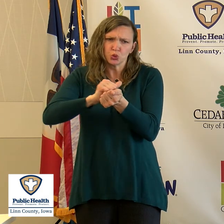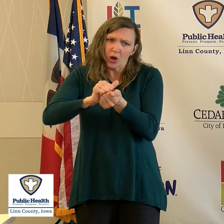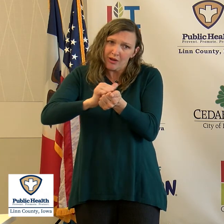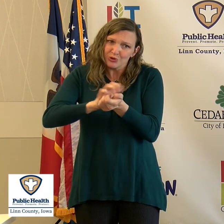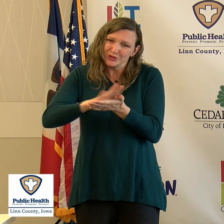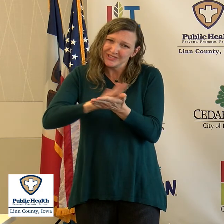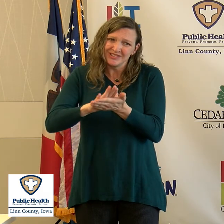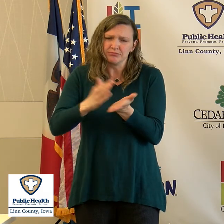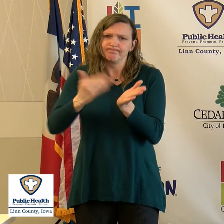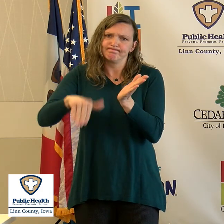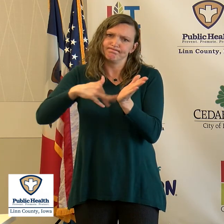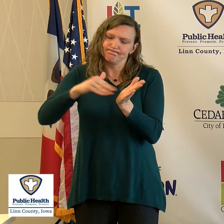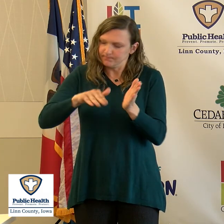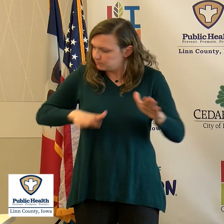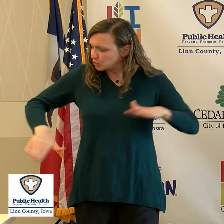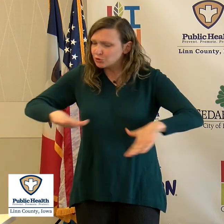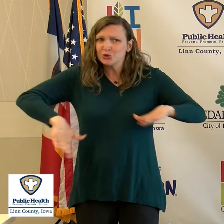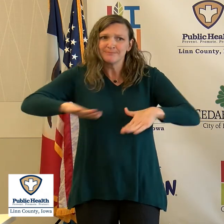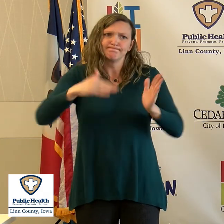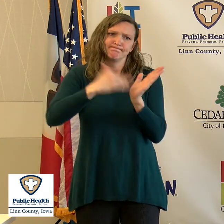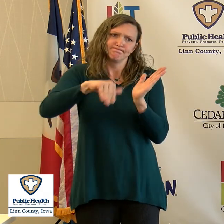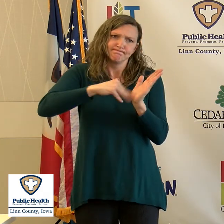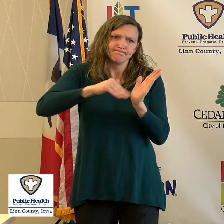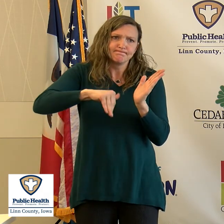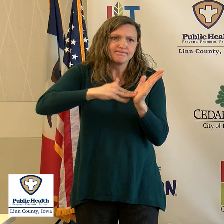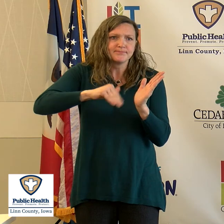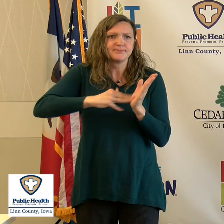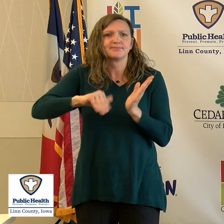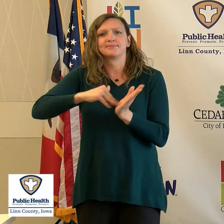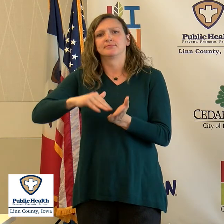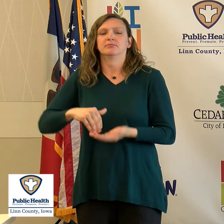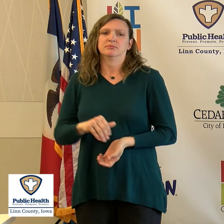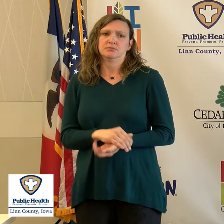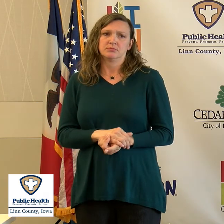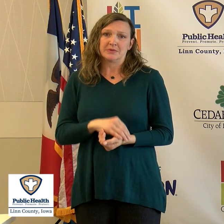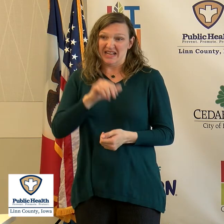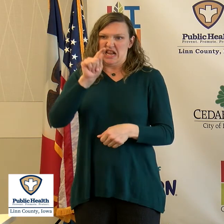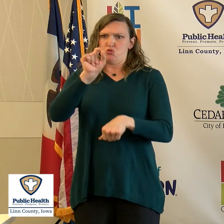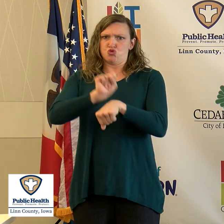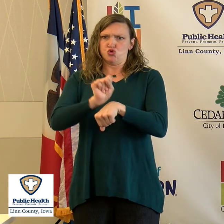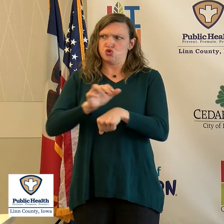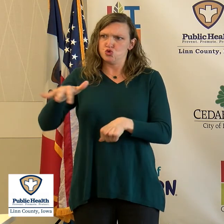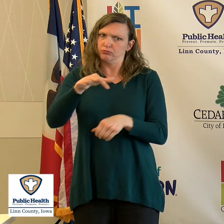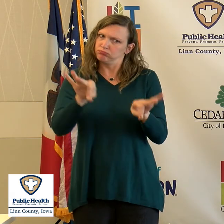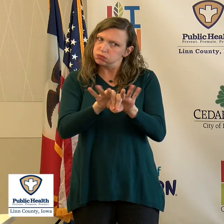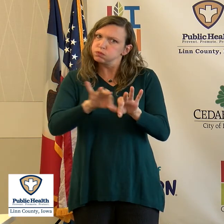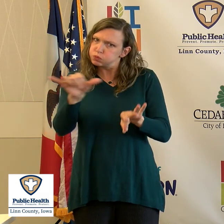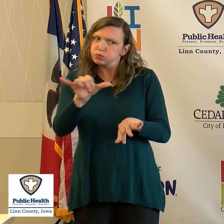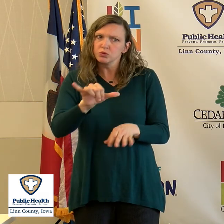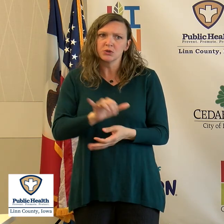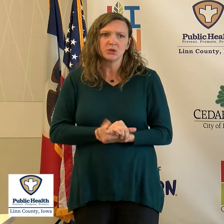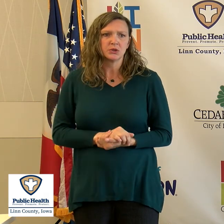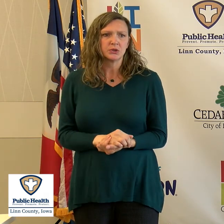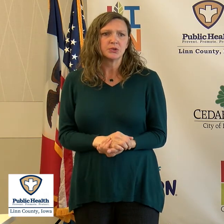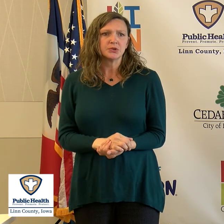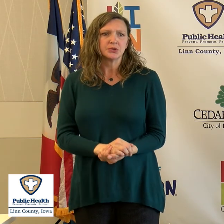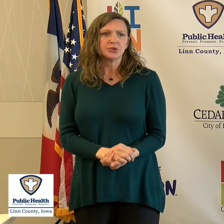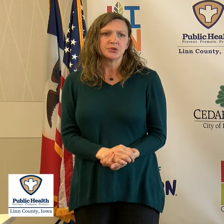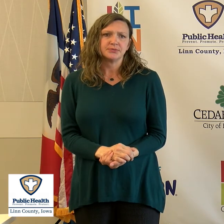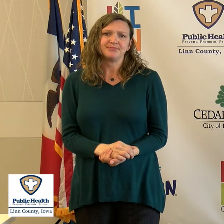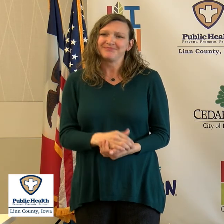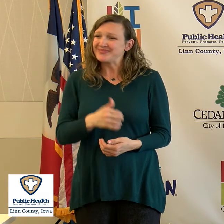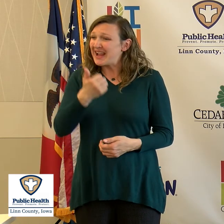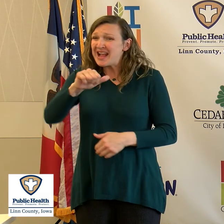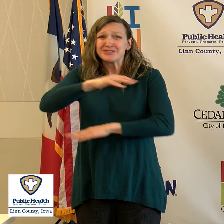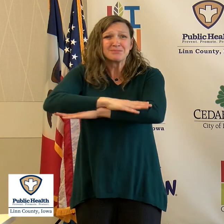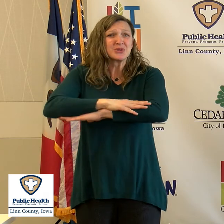employees, continue and enhance routine environmental cleaning,